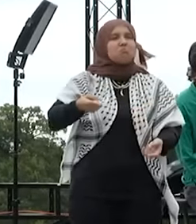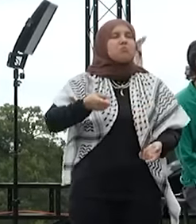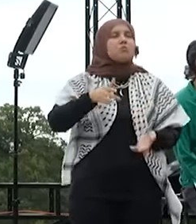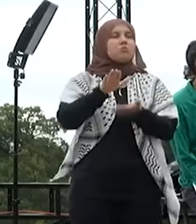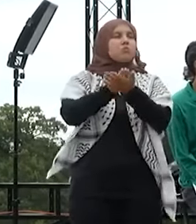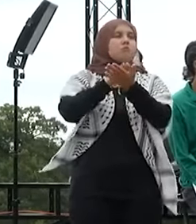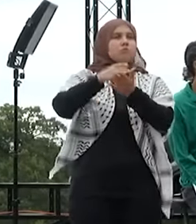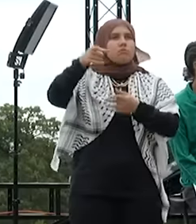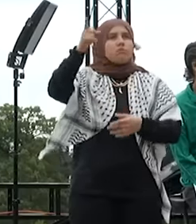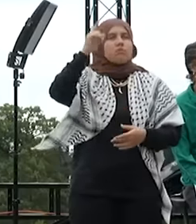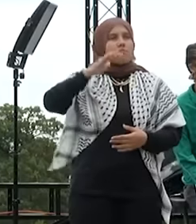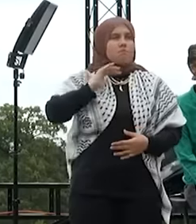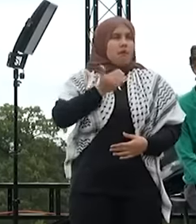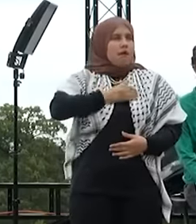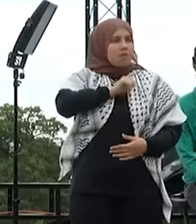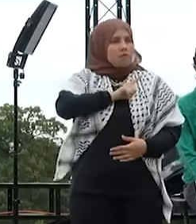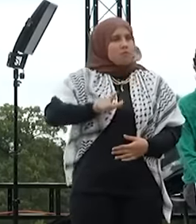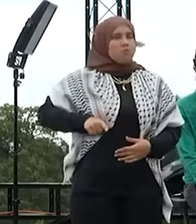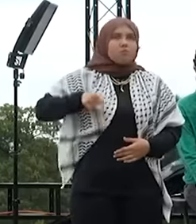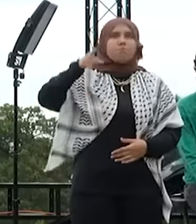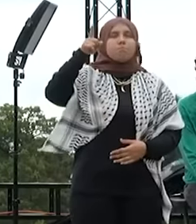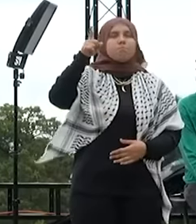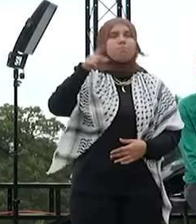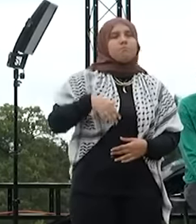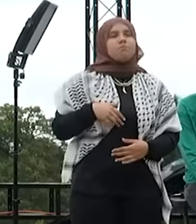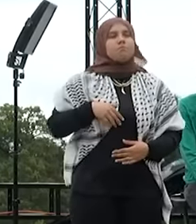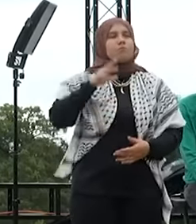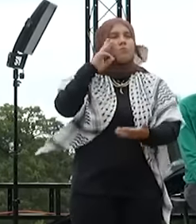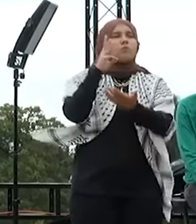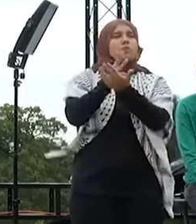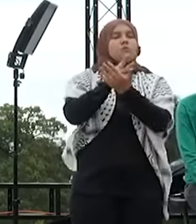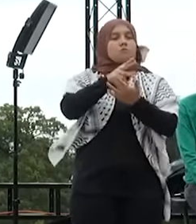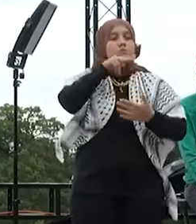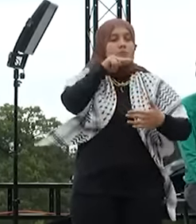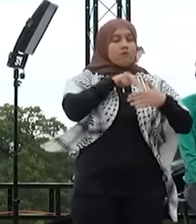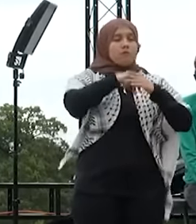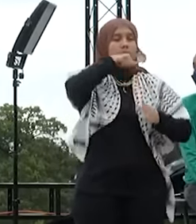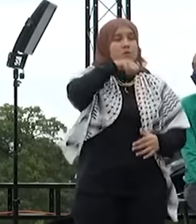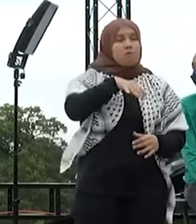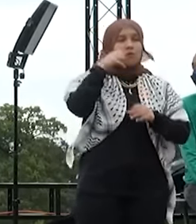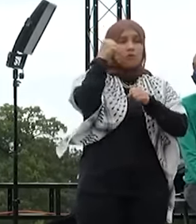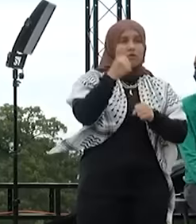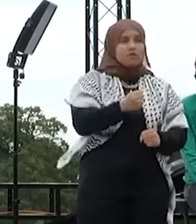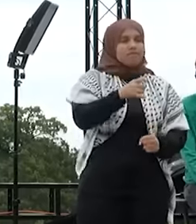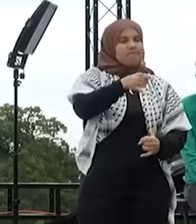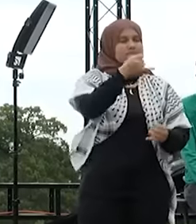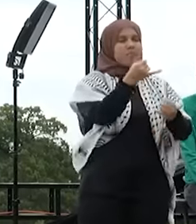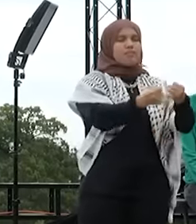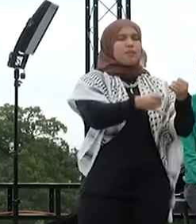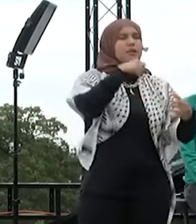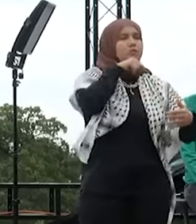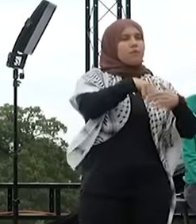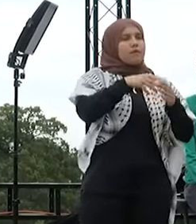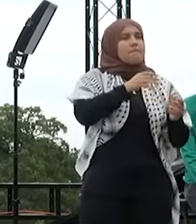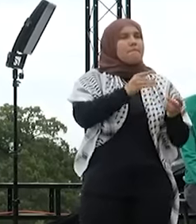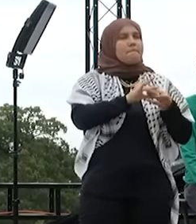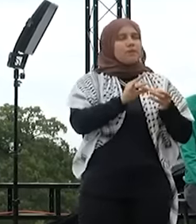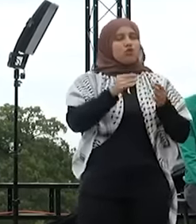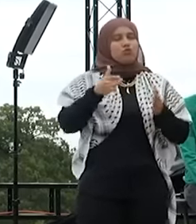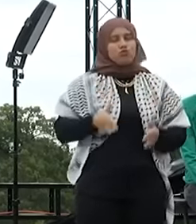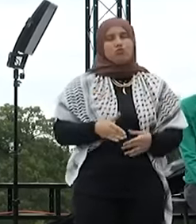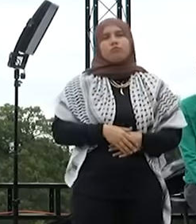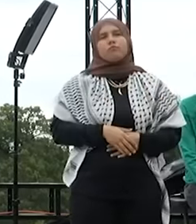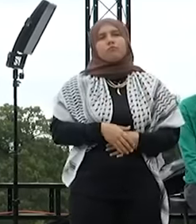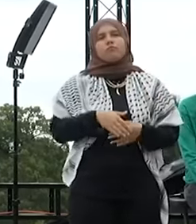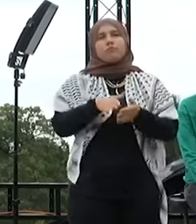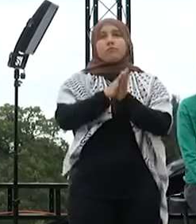ta'ala, by praising our Lord and bearing witness that Muhammad is his final prophet and messenger, and we ask him to